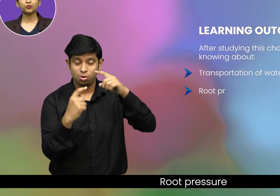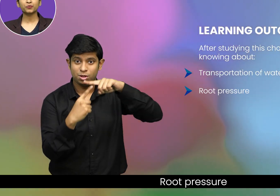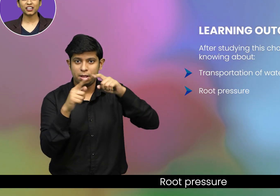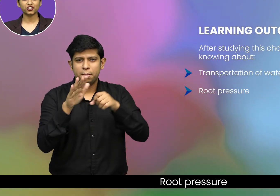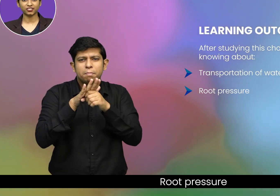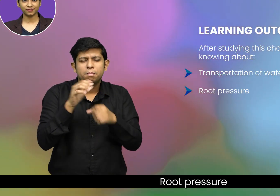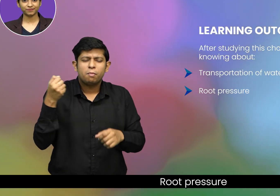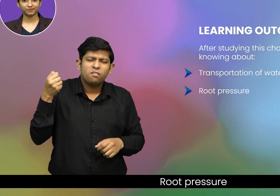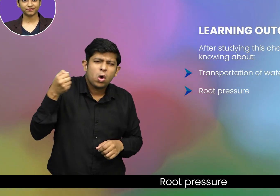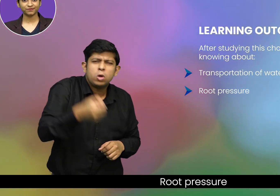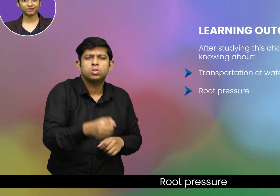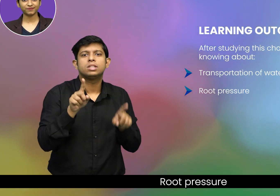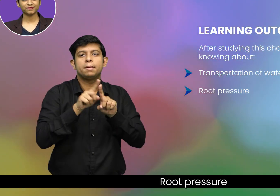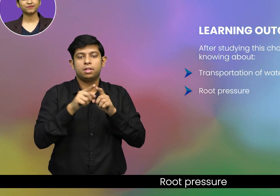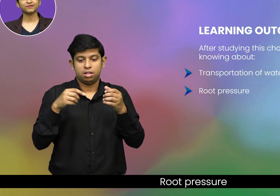root pressure,